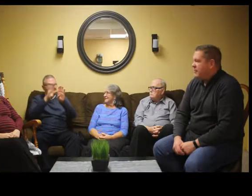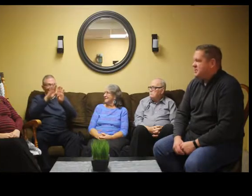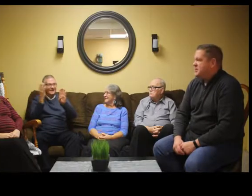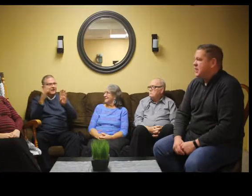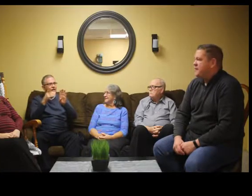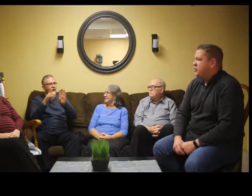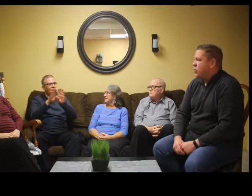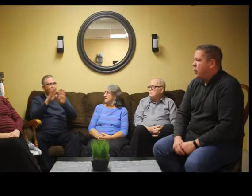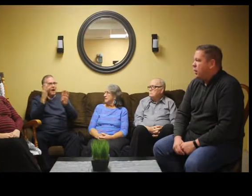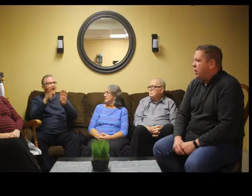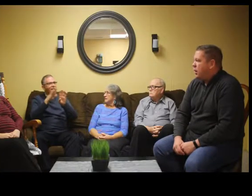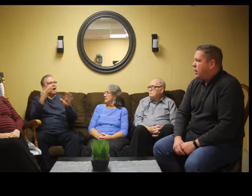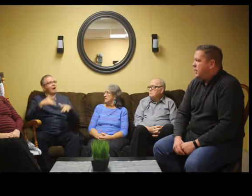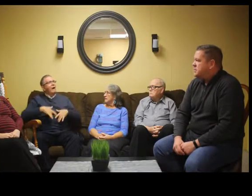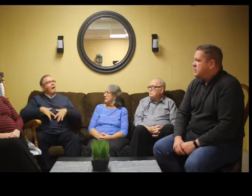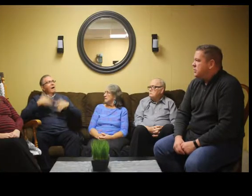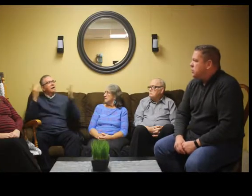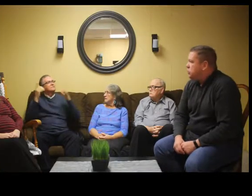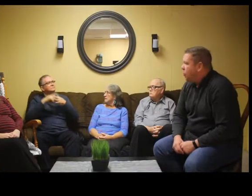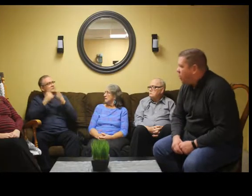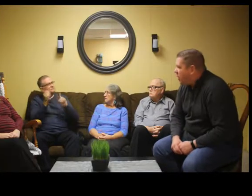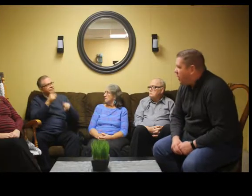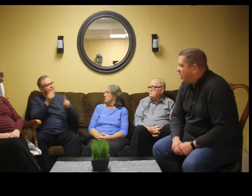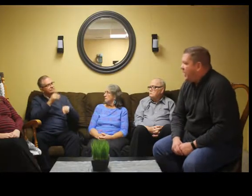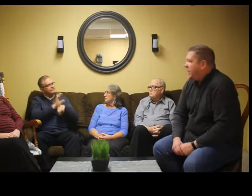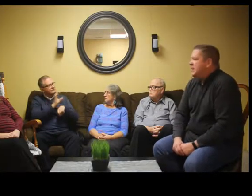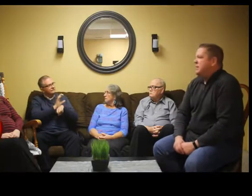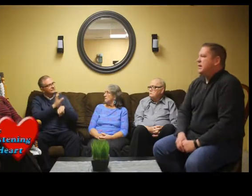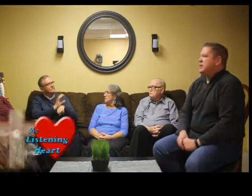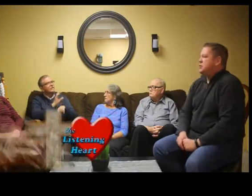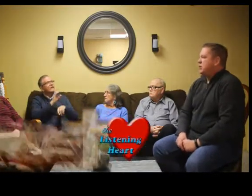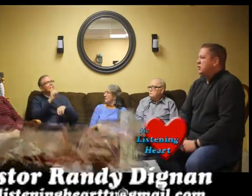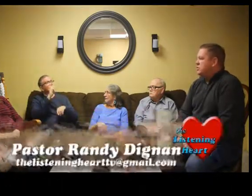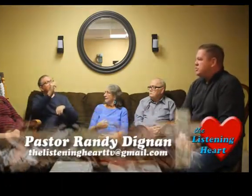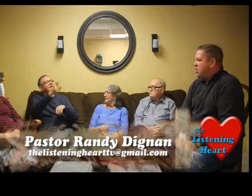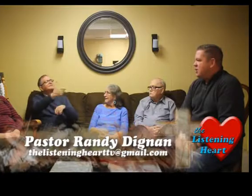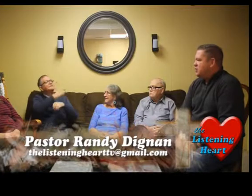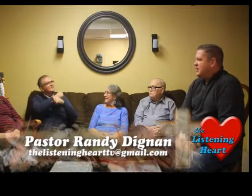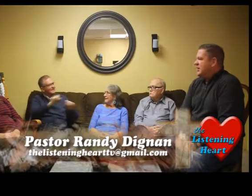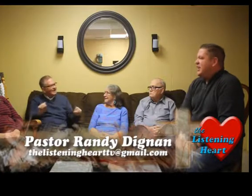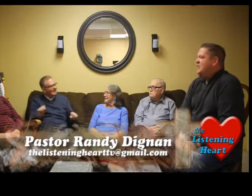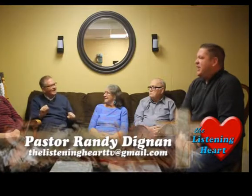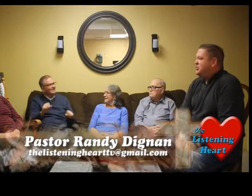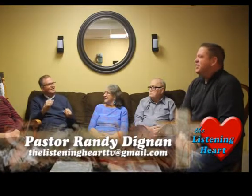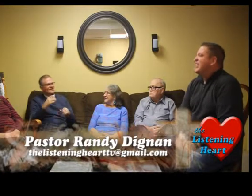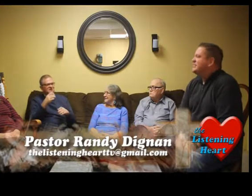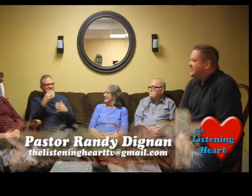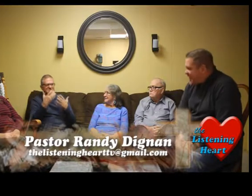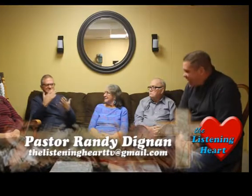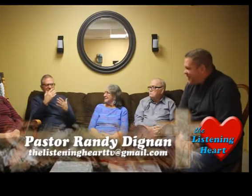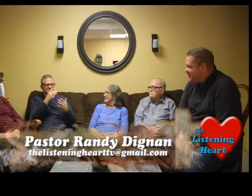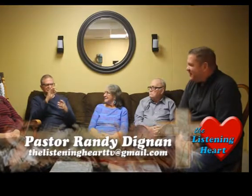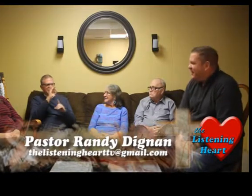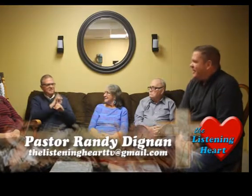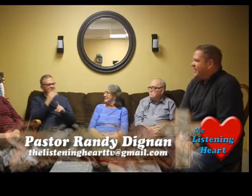is the sign for door. And he said, door. And immediately he started coming to church. He eventually got saved.